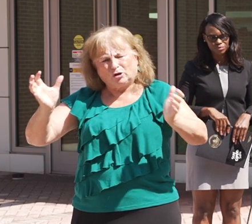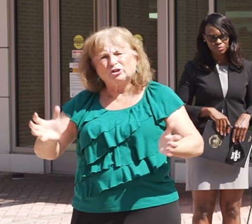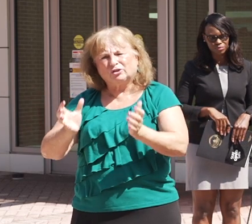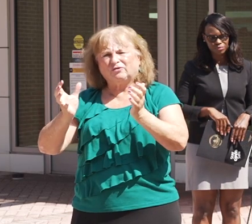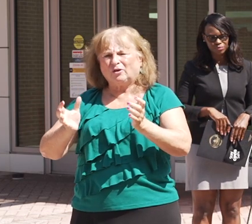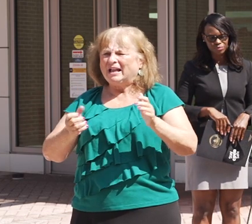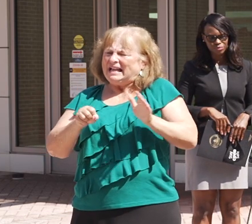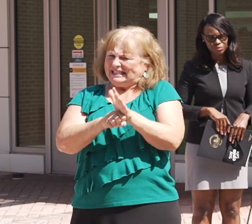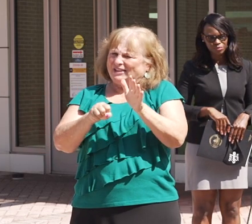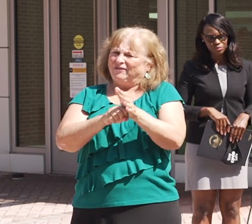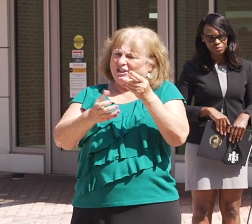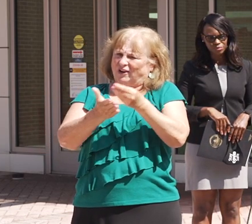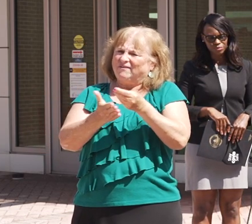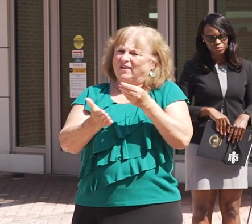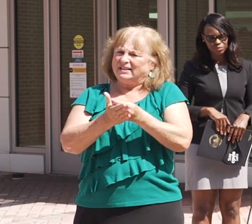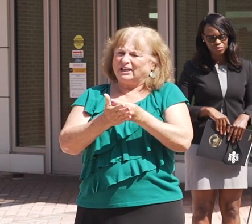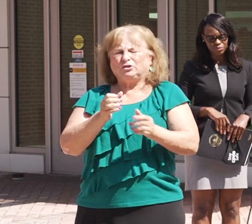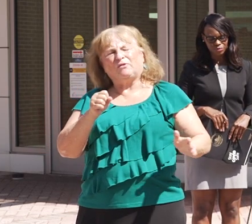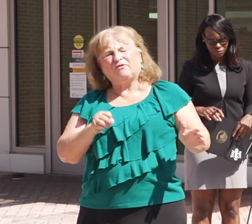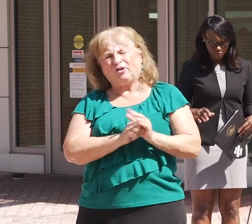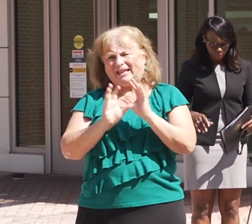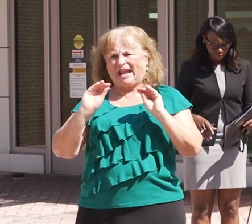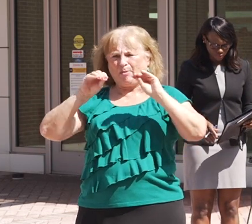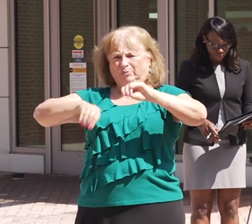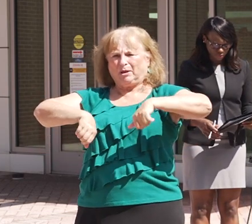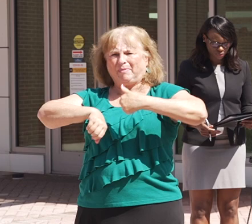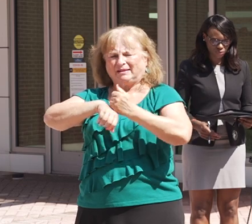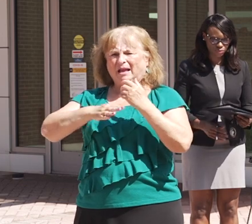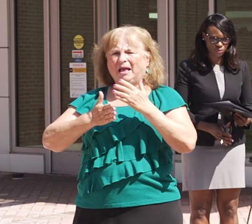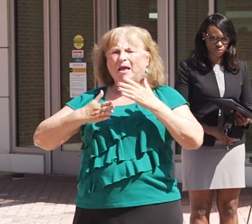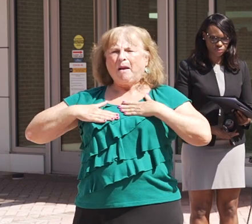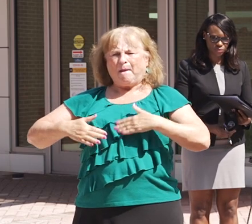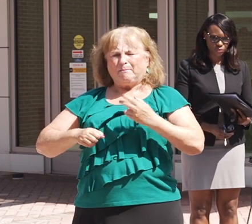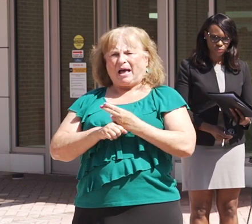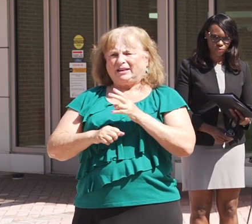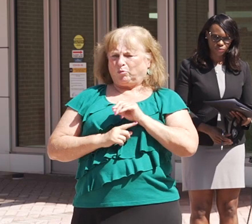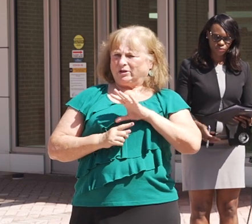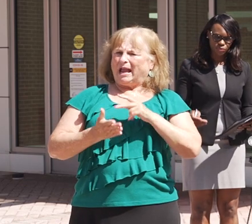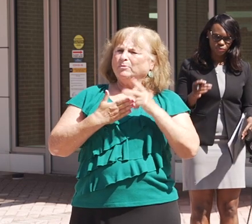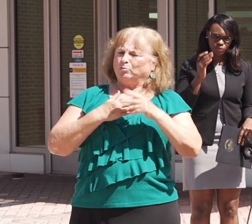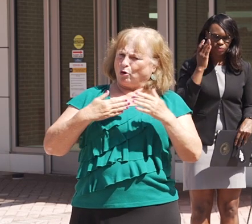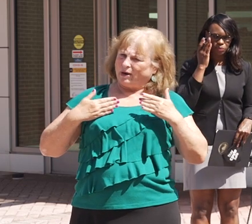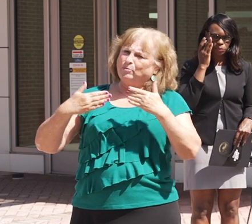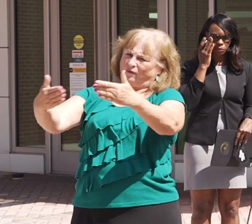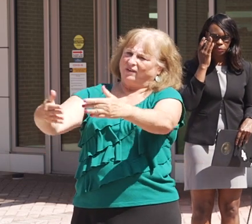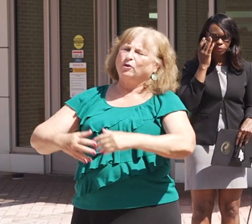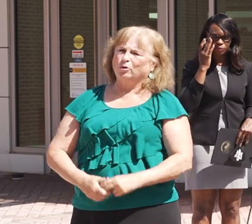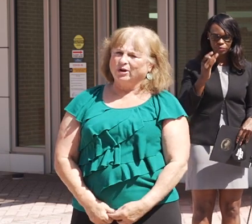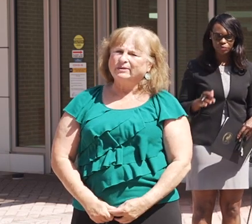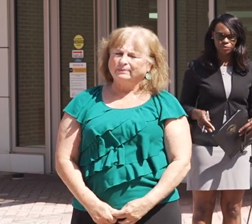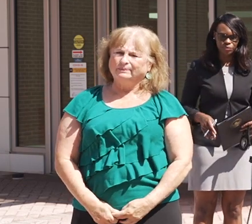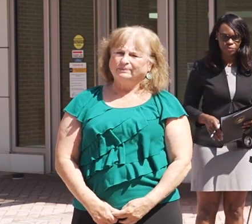for sufficient funding to fully implement the body-worn camera program moving forward.